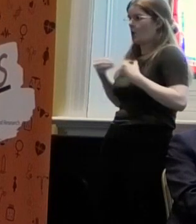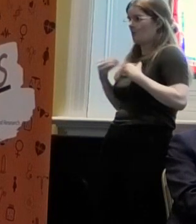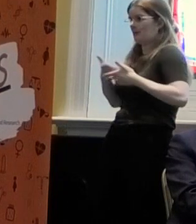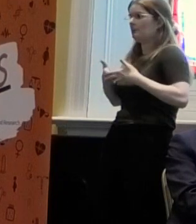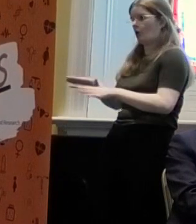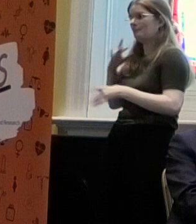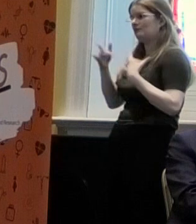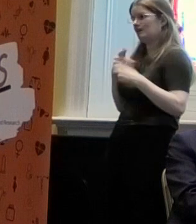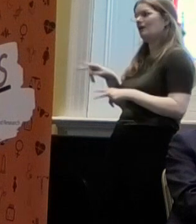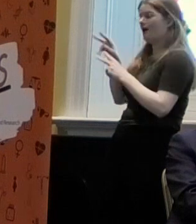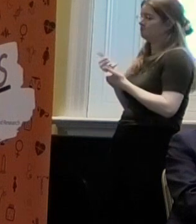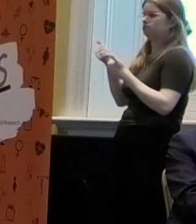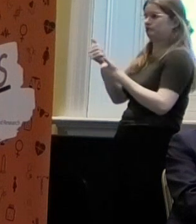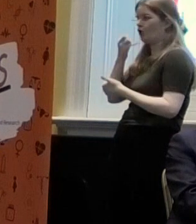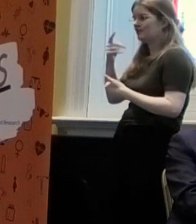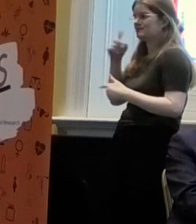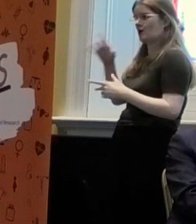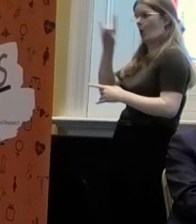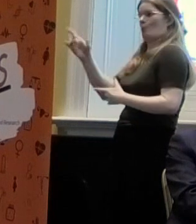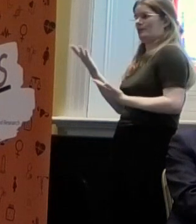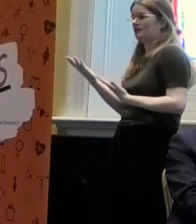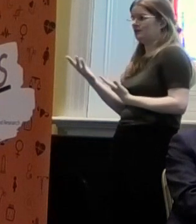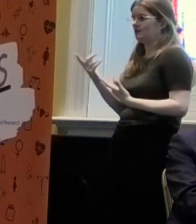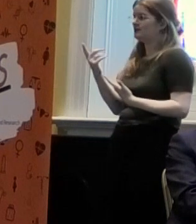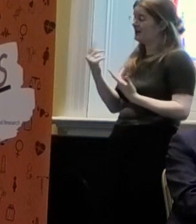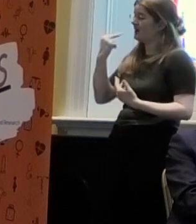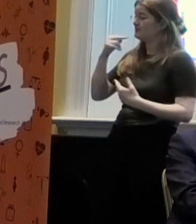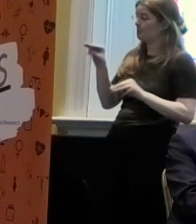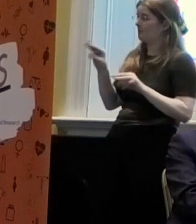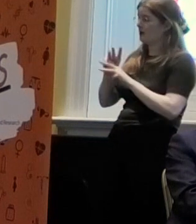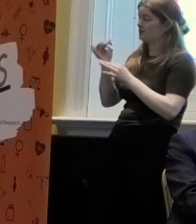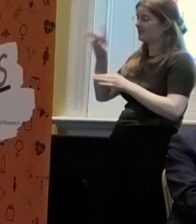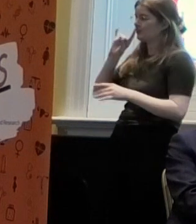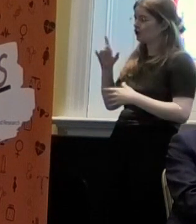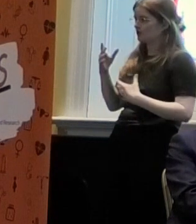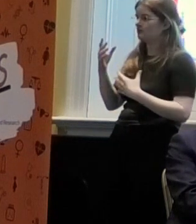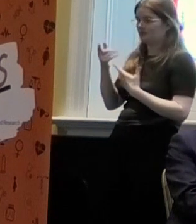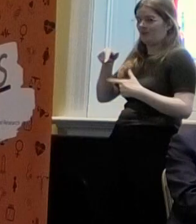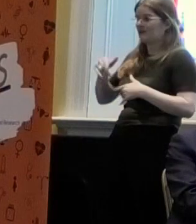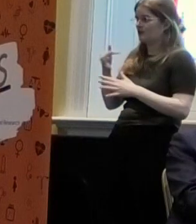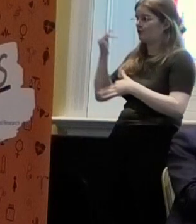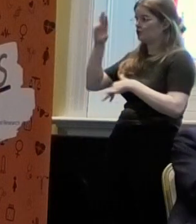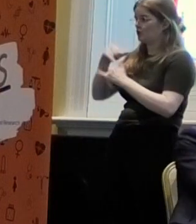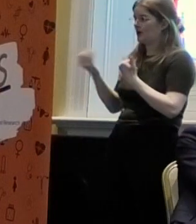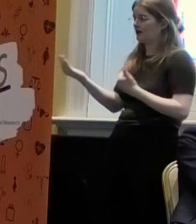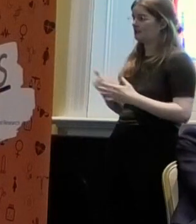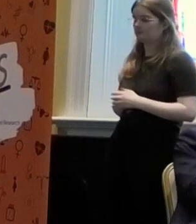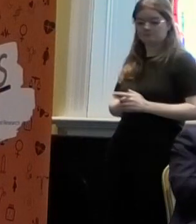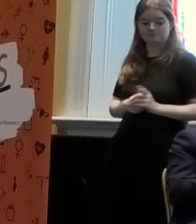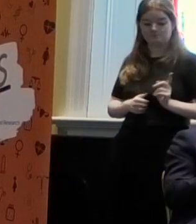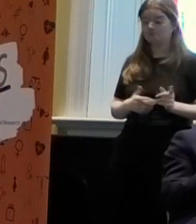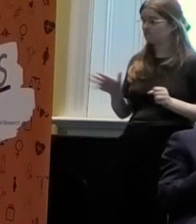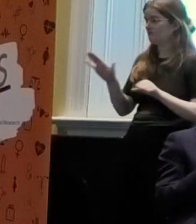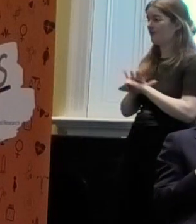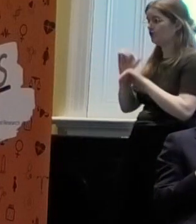And that's really lovely to see, and is very heartening sometimes for parents to hear that that is in their future. I would completely agree